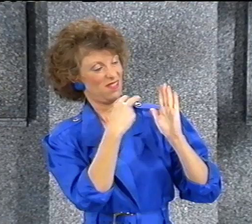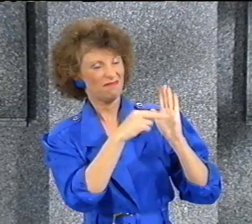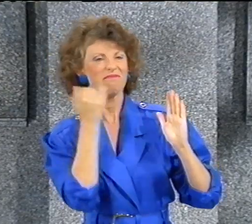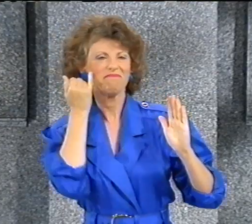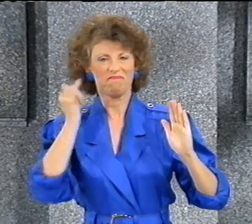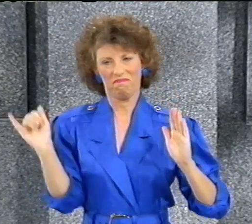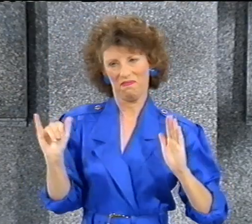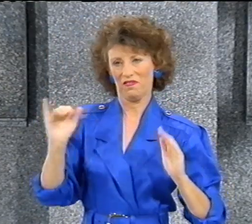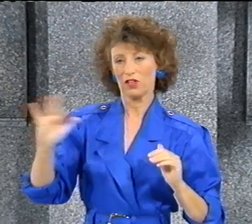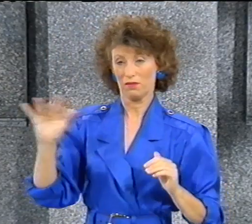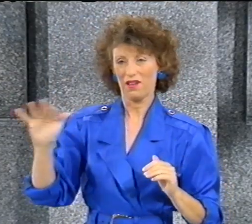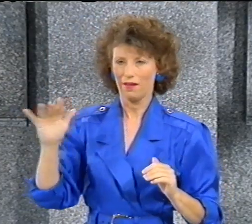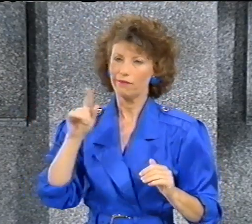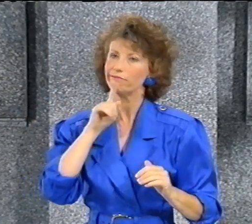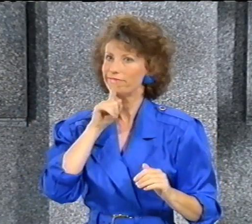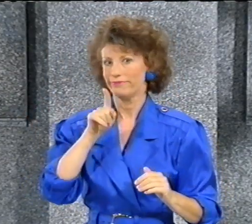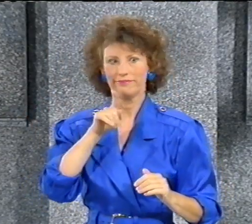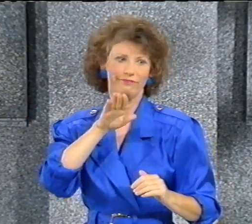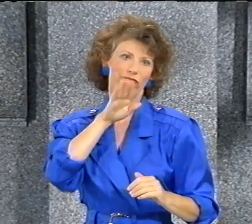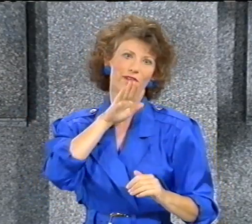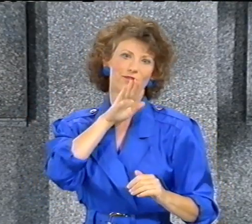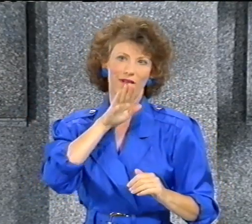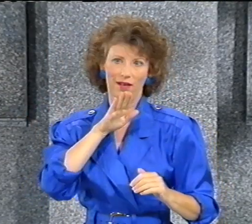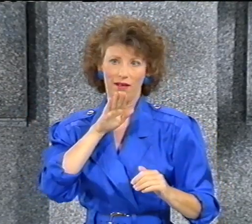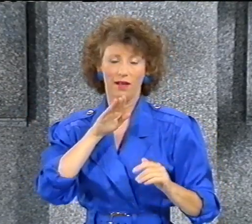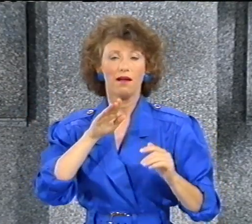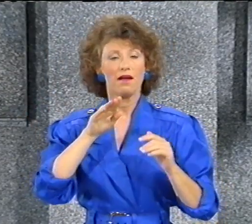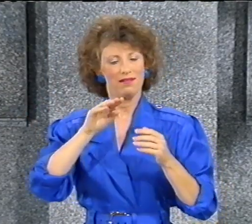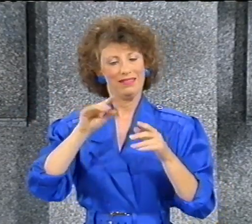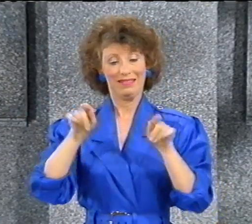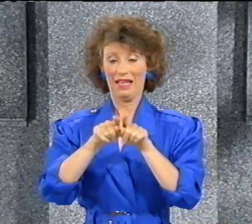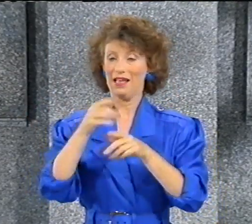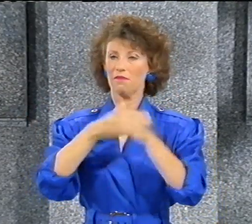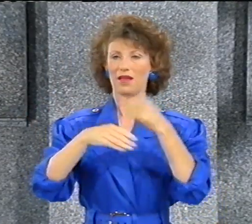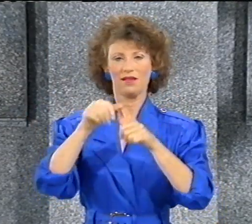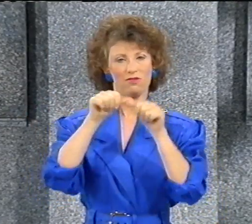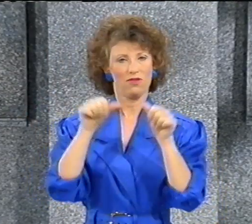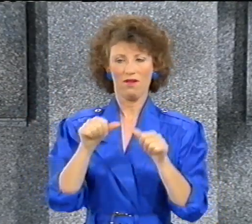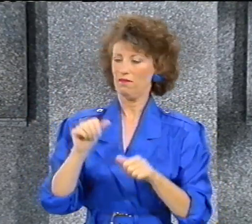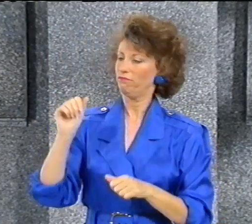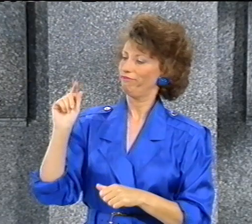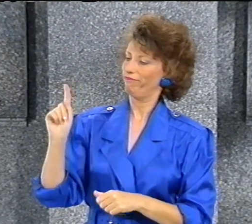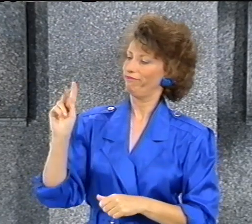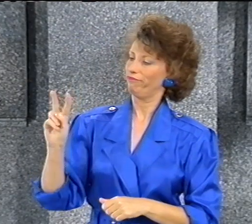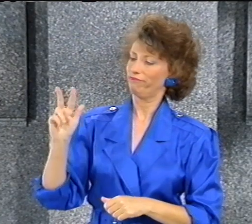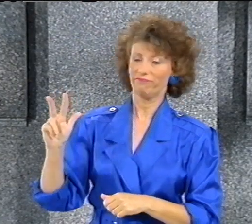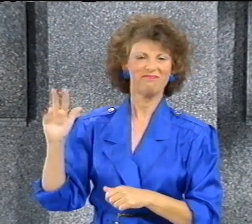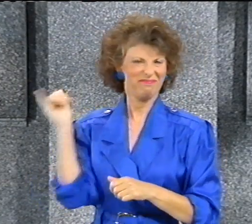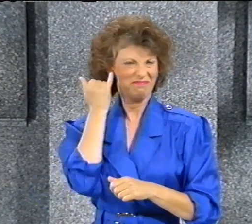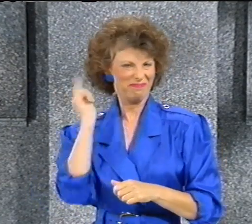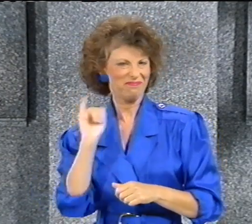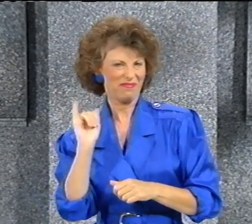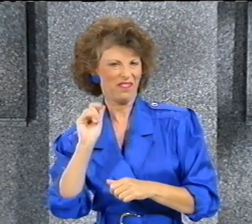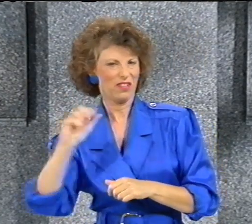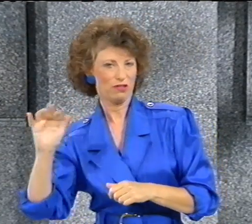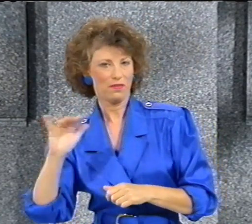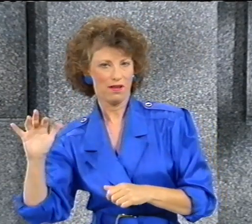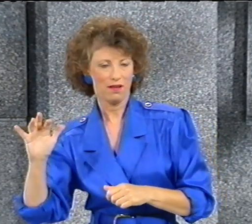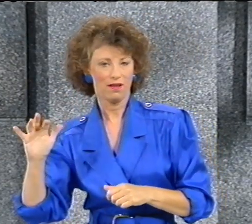any work on numbers, although I believe that reading numbers is very much like reading fingerspelling. It's very